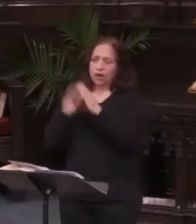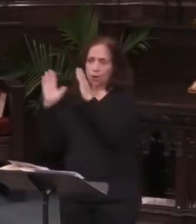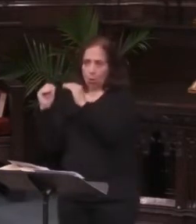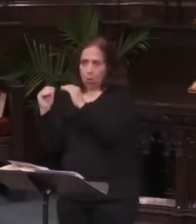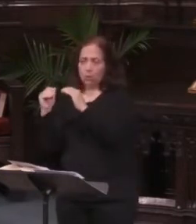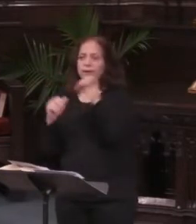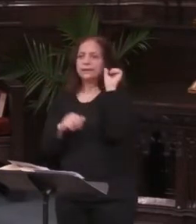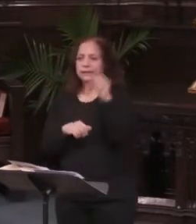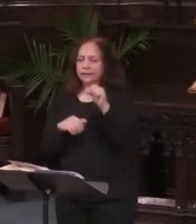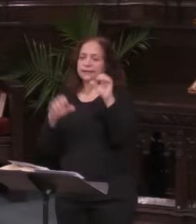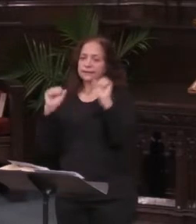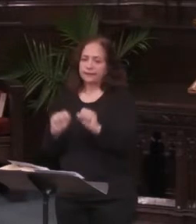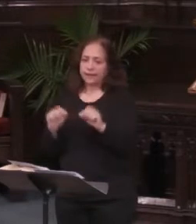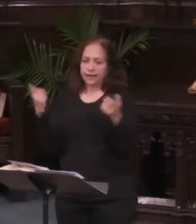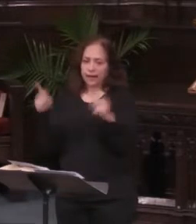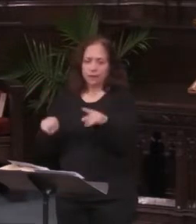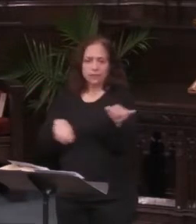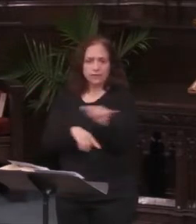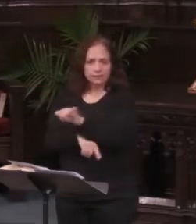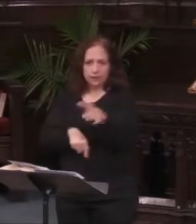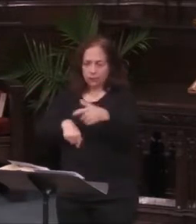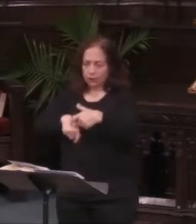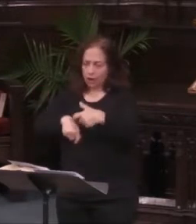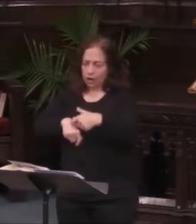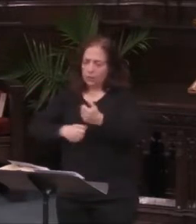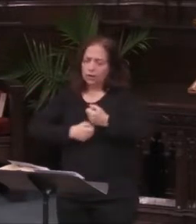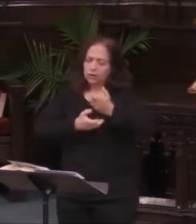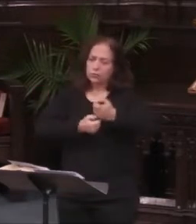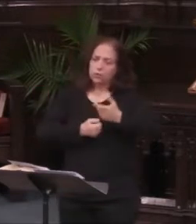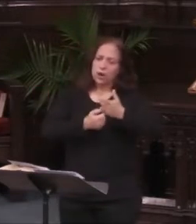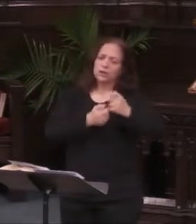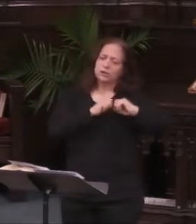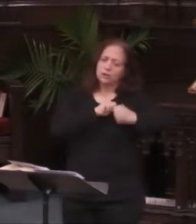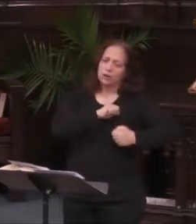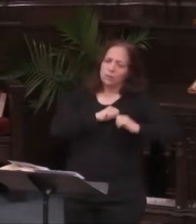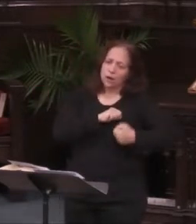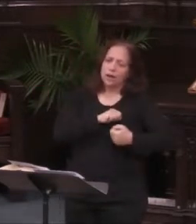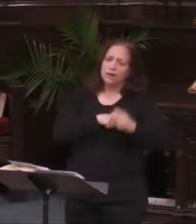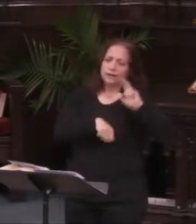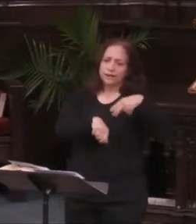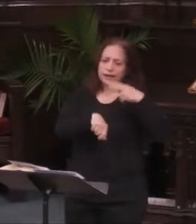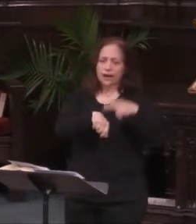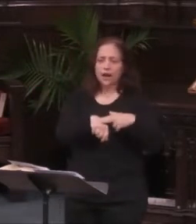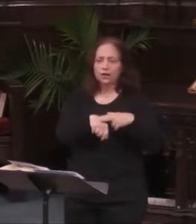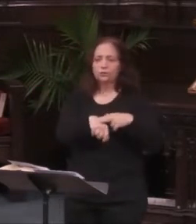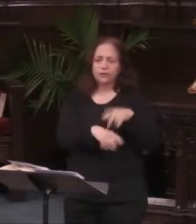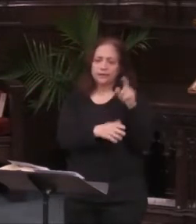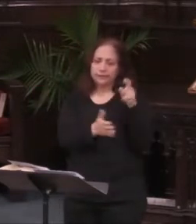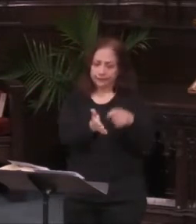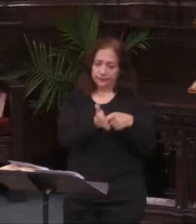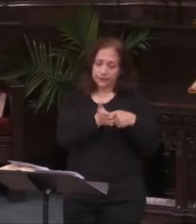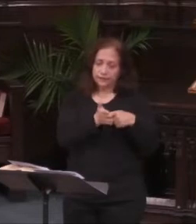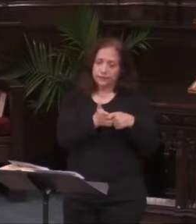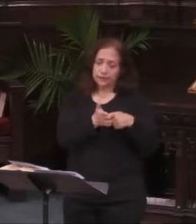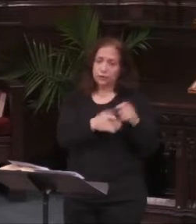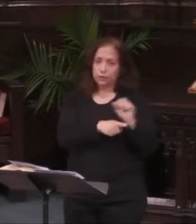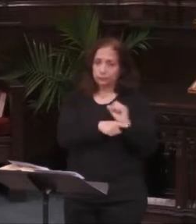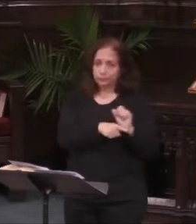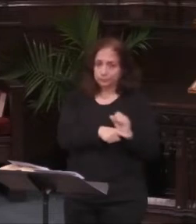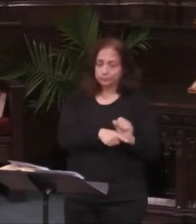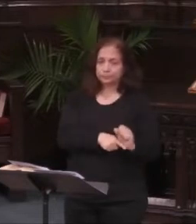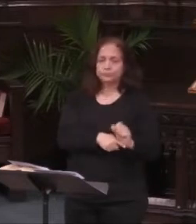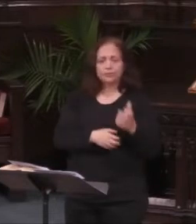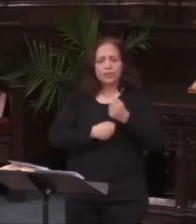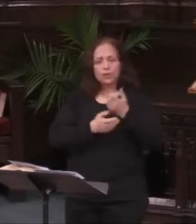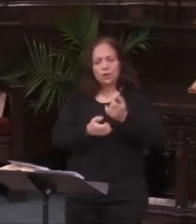coexist. Expressing our lament is a natural and necessary exercise. There are poems of lament